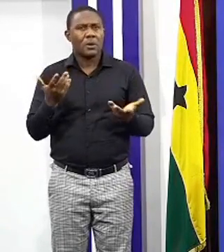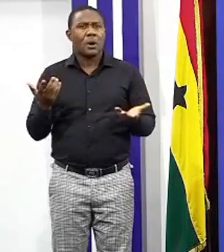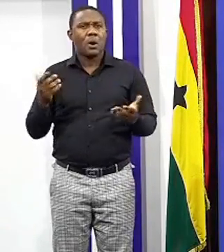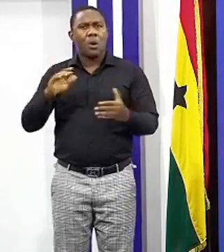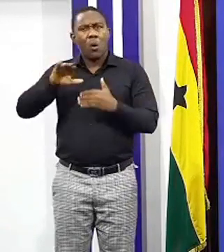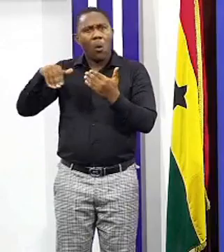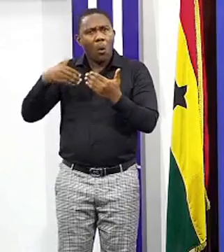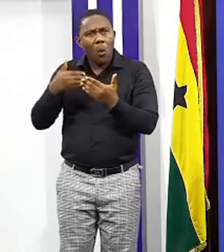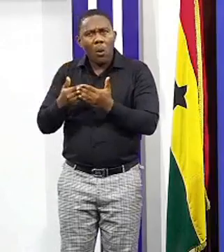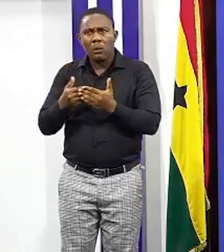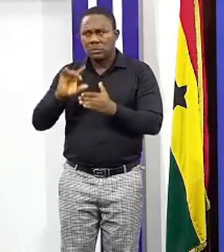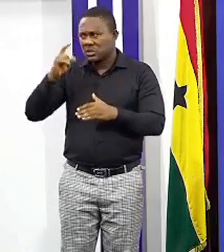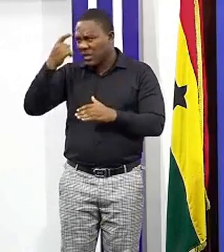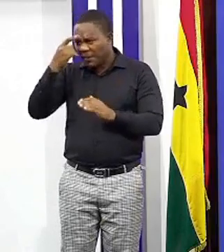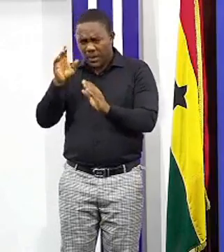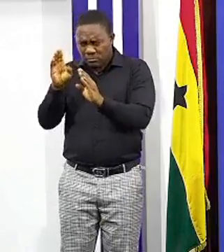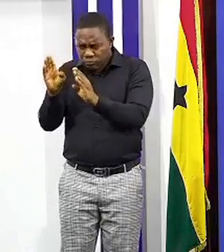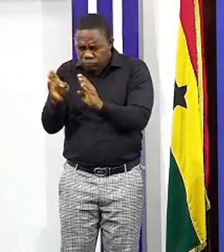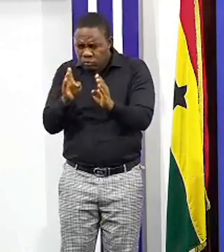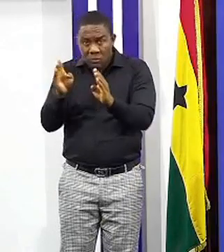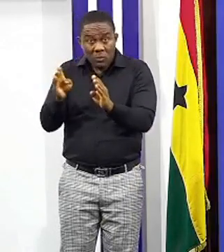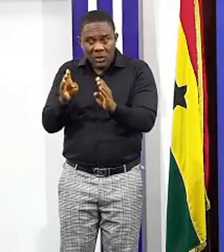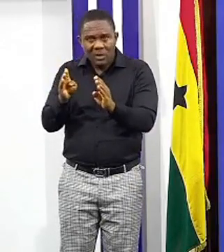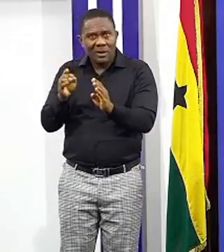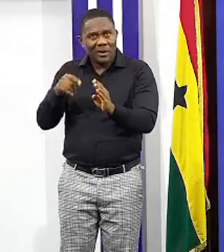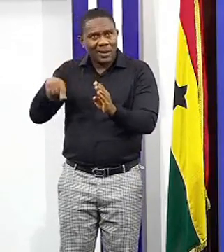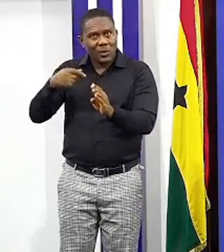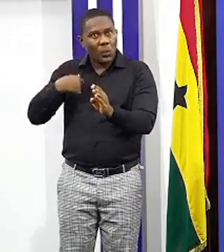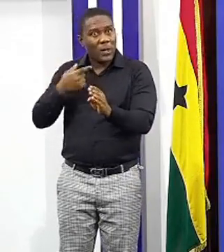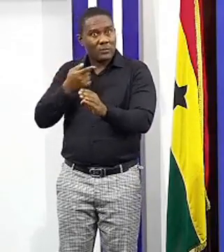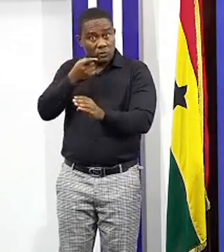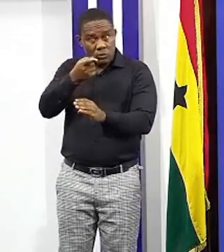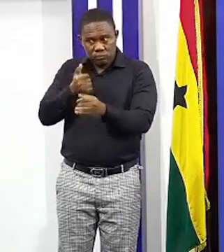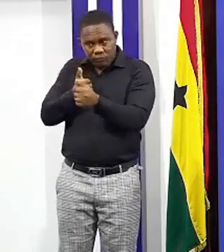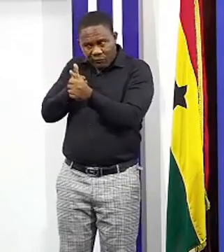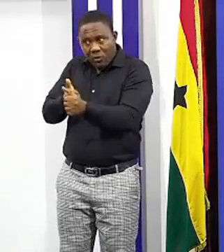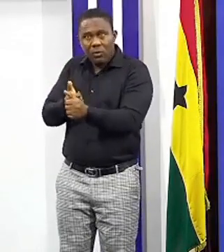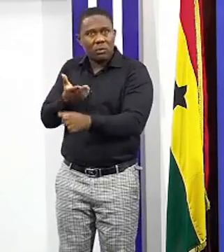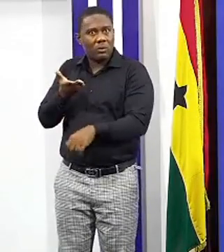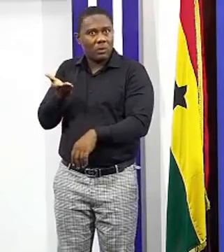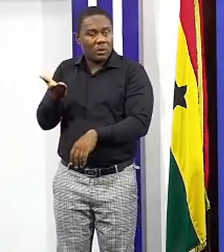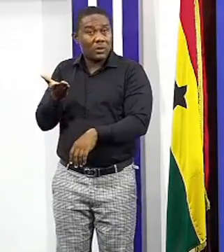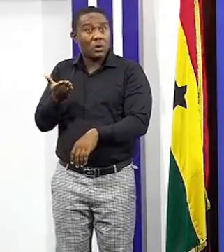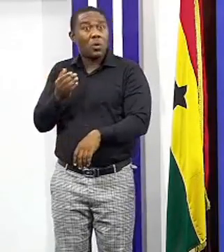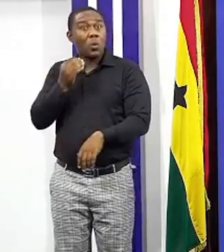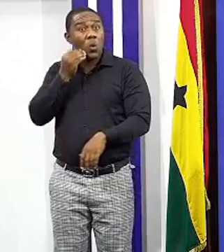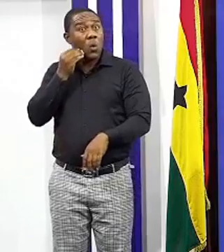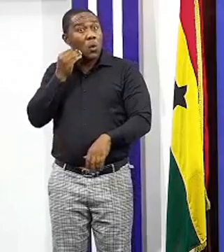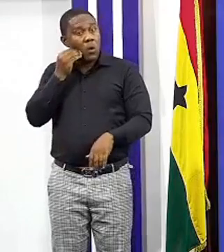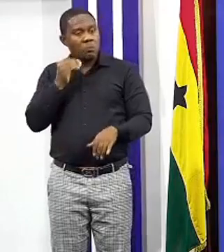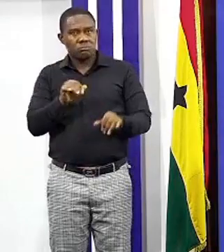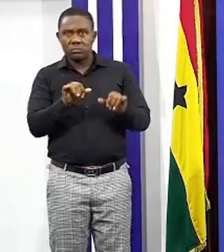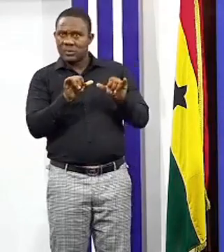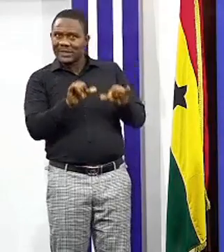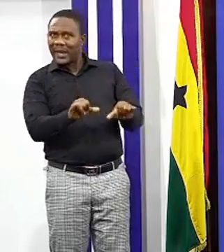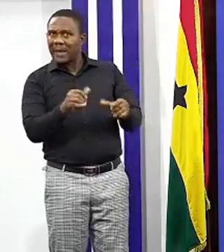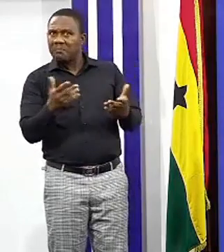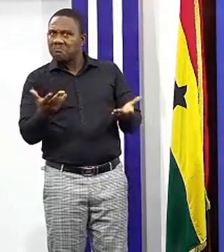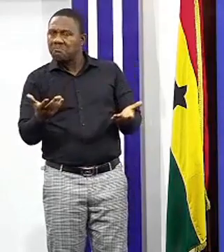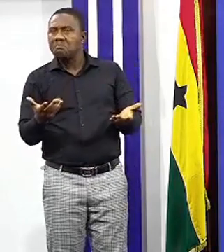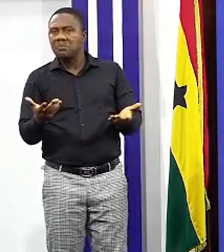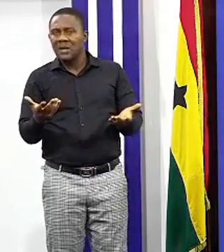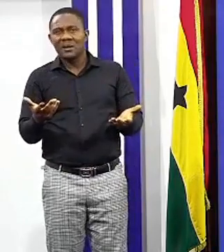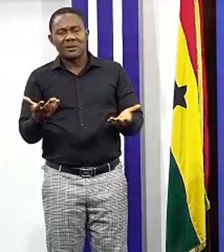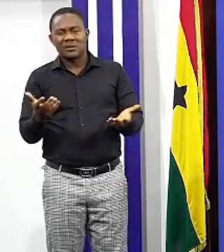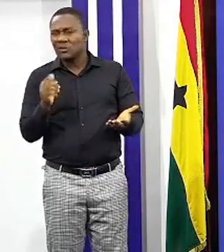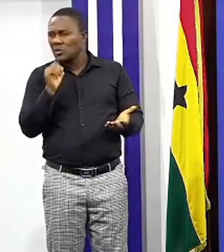the measures that government has put forward, and everybody stay at home when he doesn't have to go out, there will be